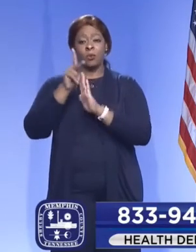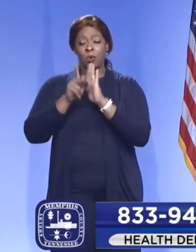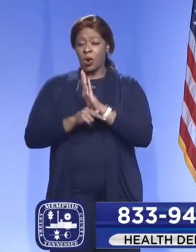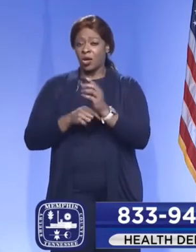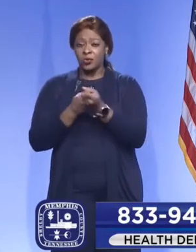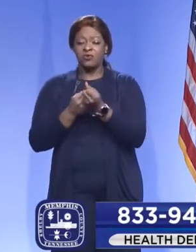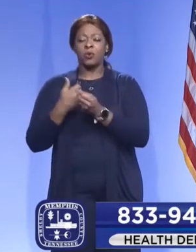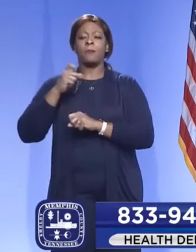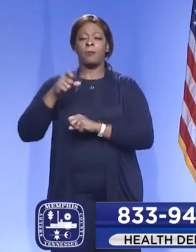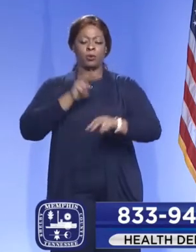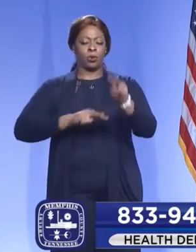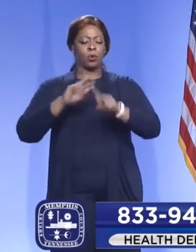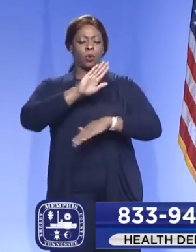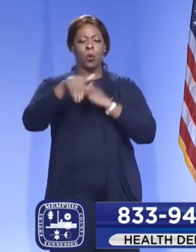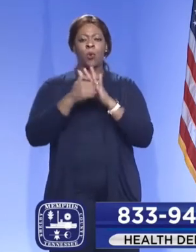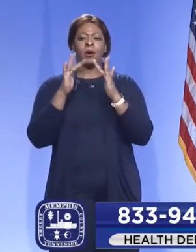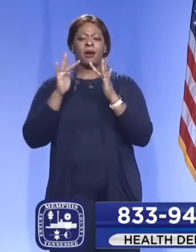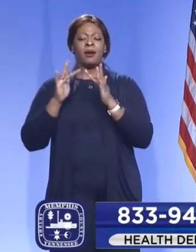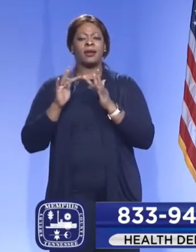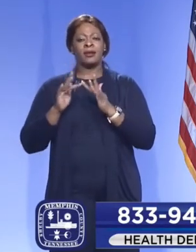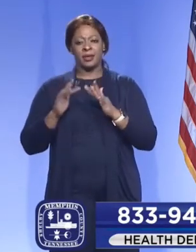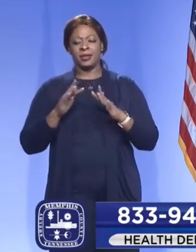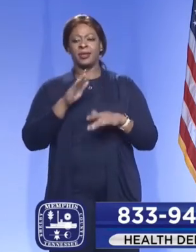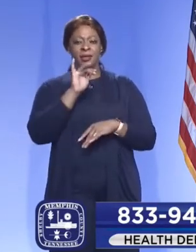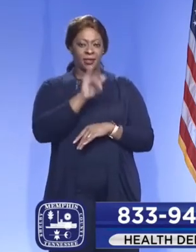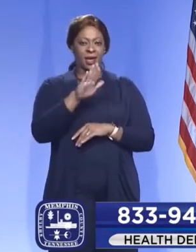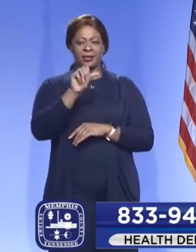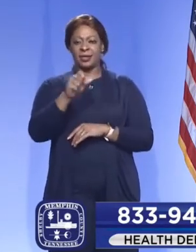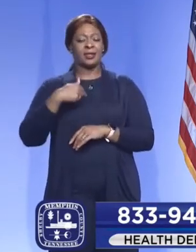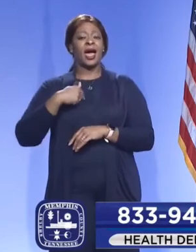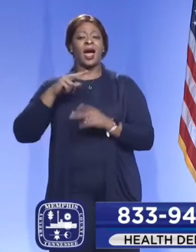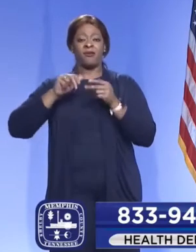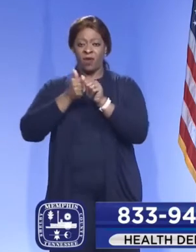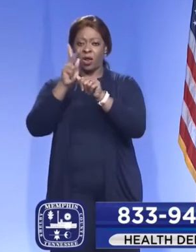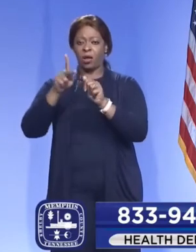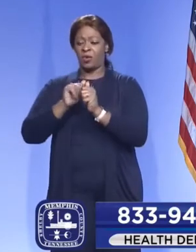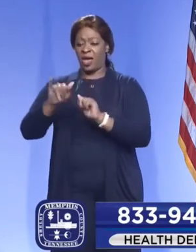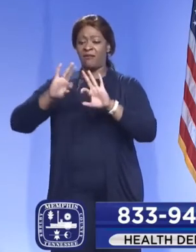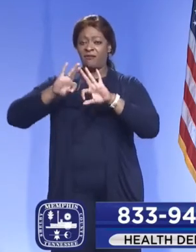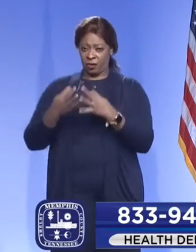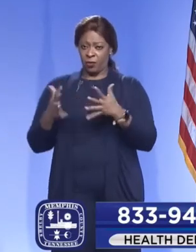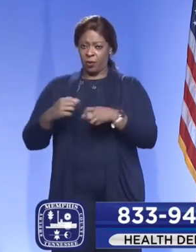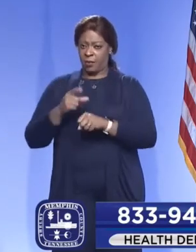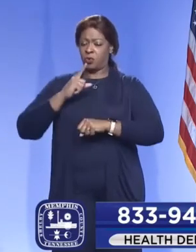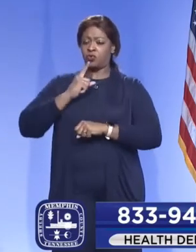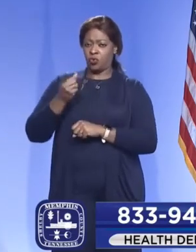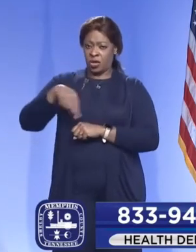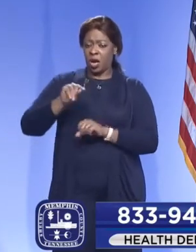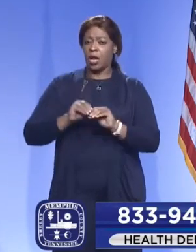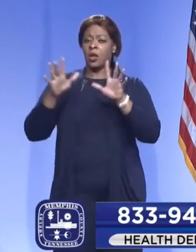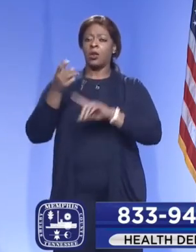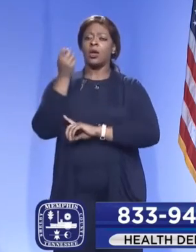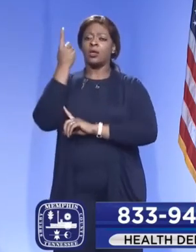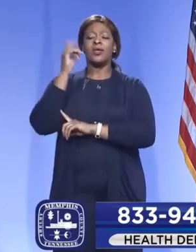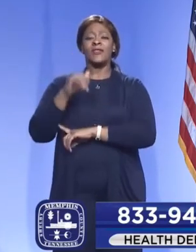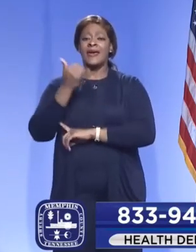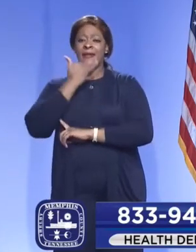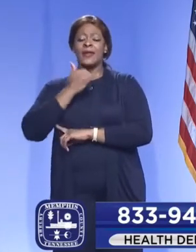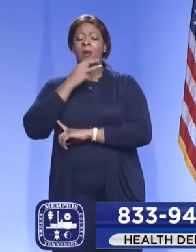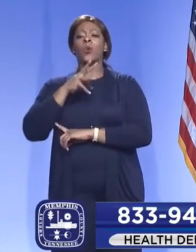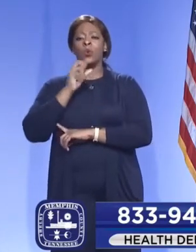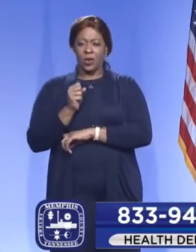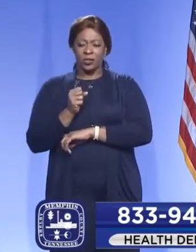deceased. So it was an error on our part. What we've done to correct that is really additional training of our staff.